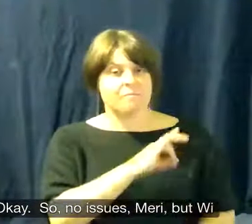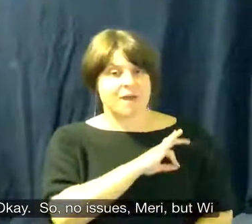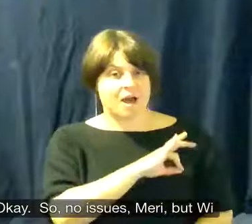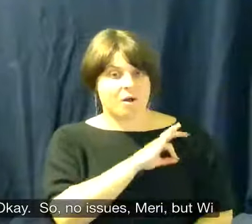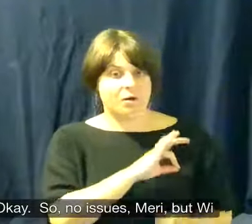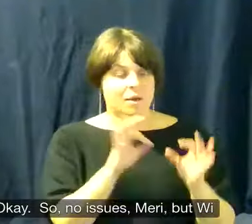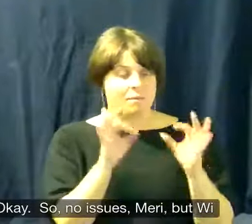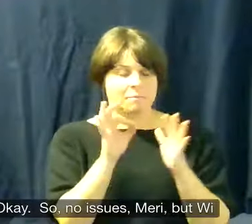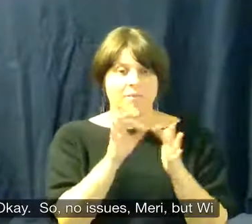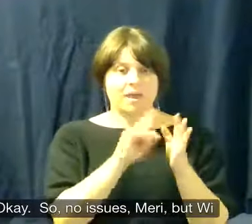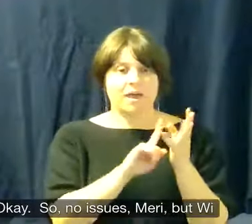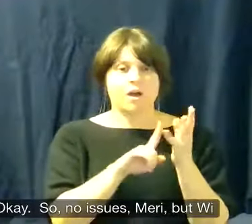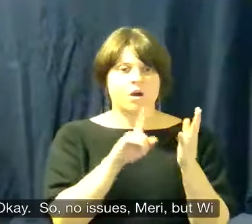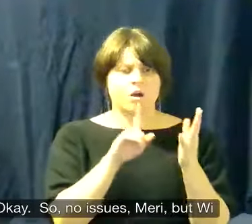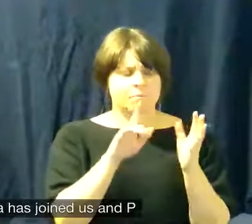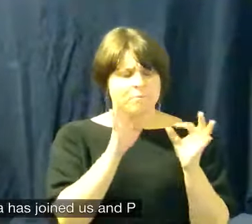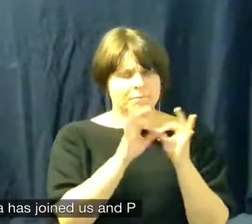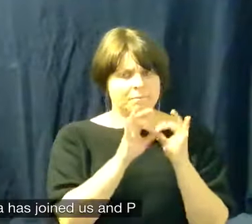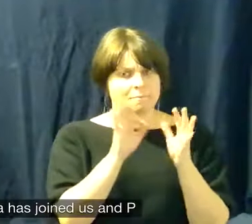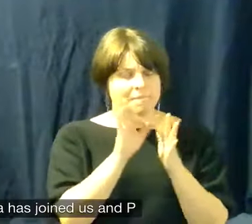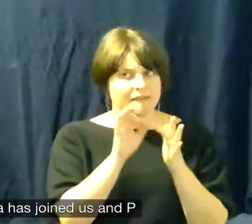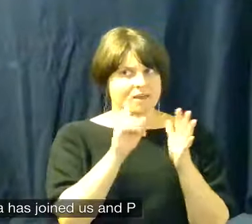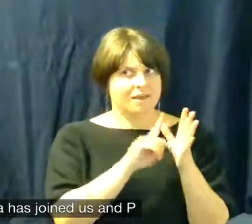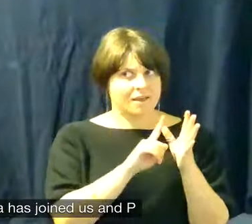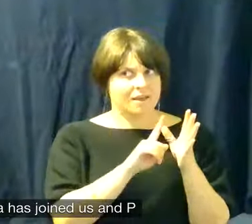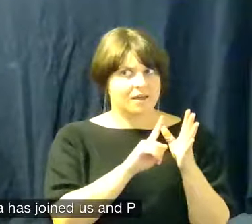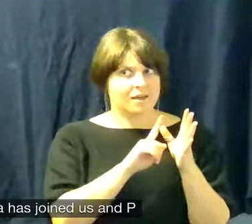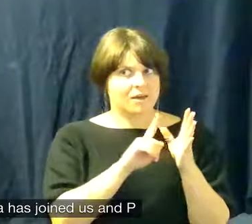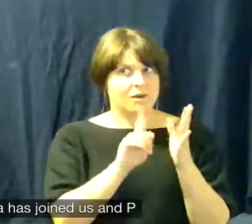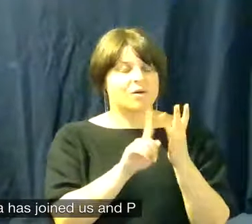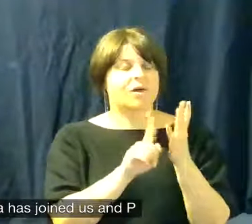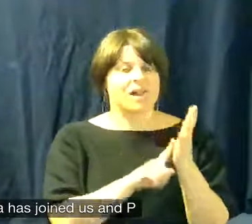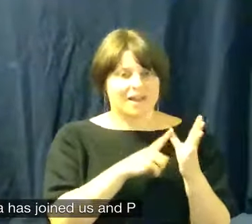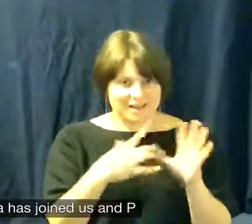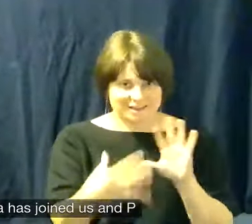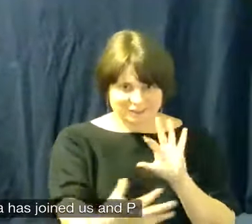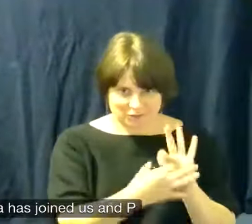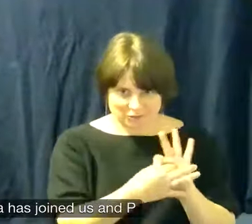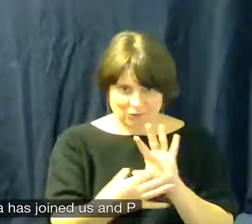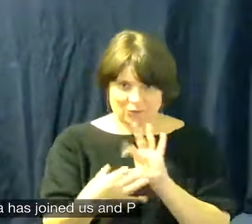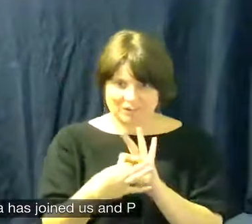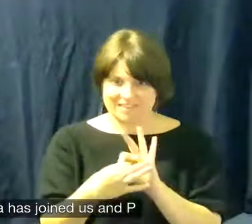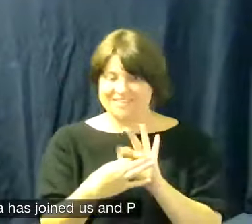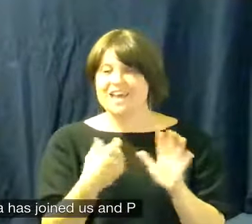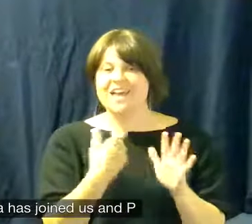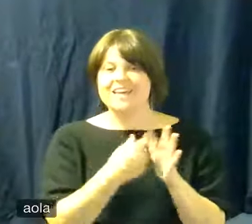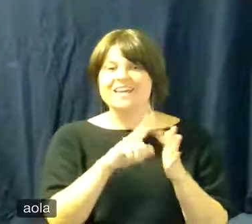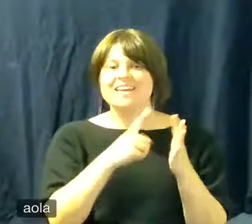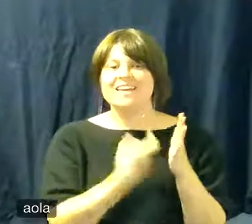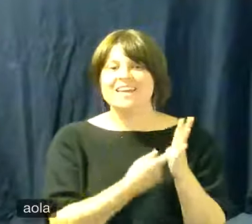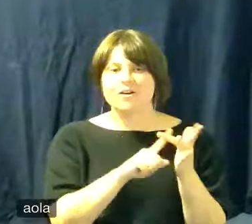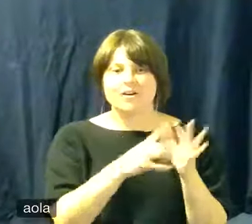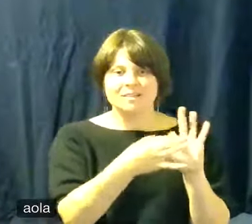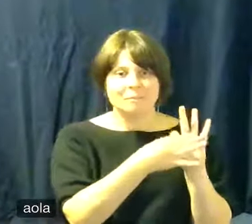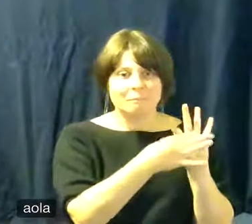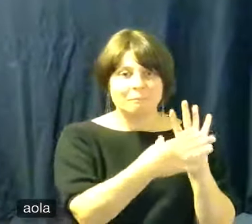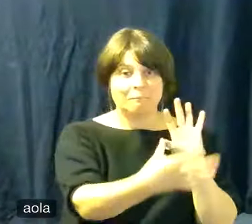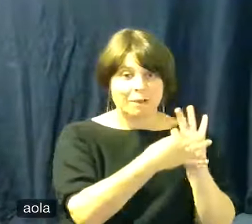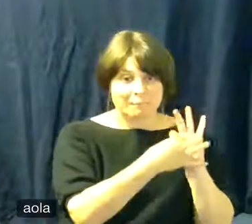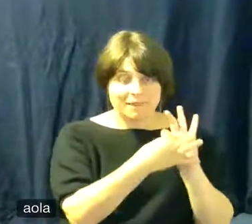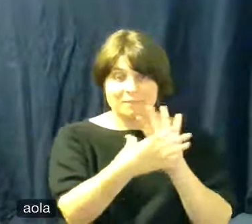got Wilma, Paola. But she seems to have gone again. So she's popping in and out intermittently as she